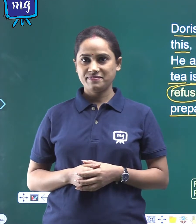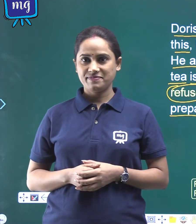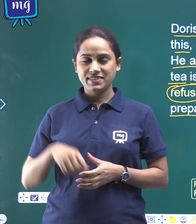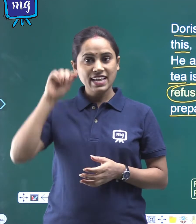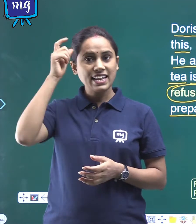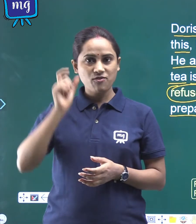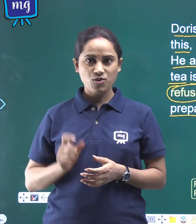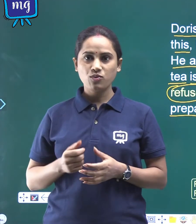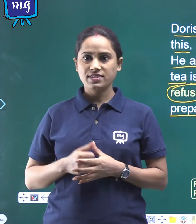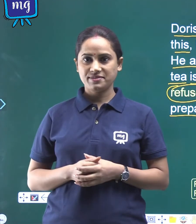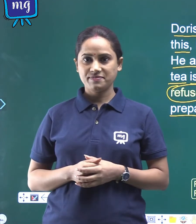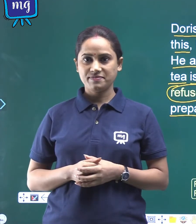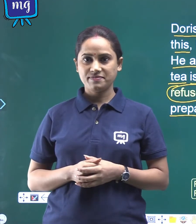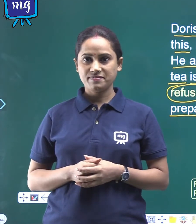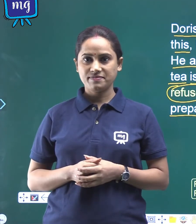Refuse,